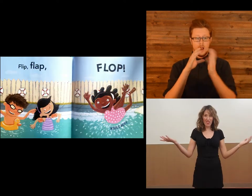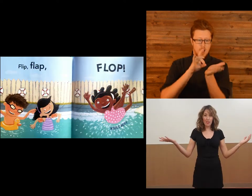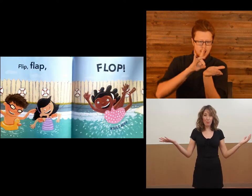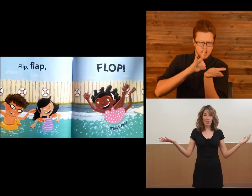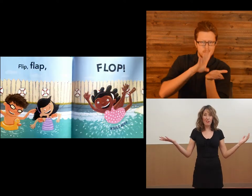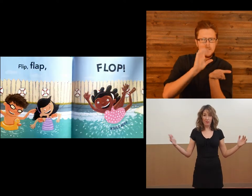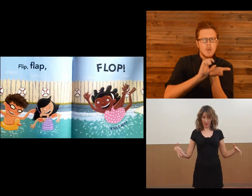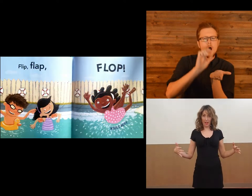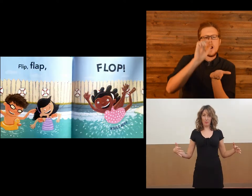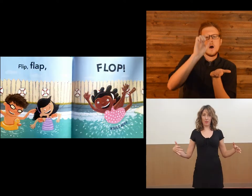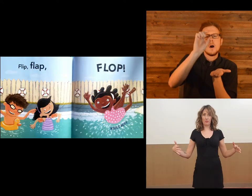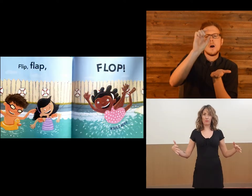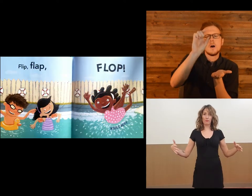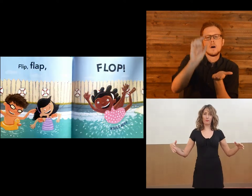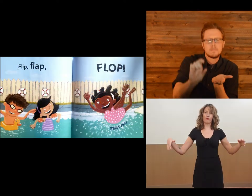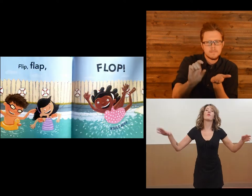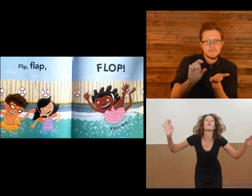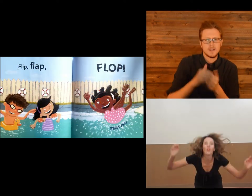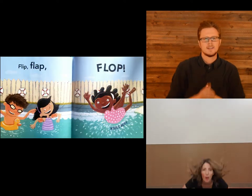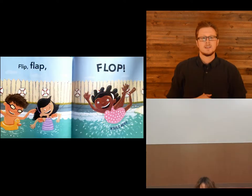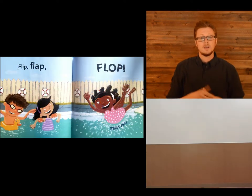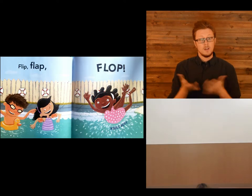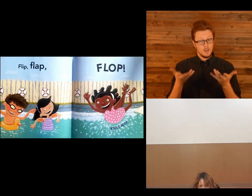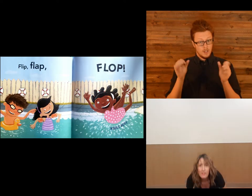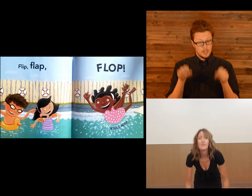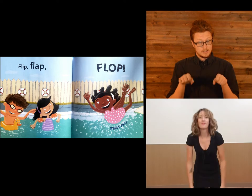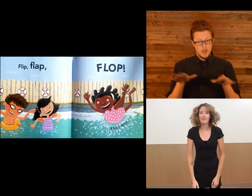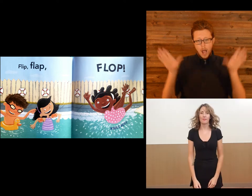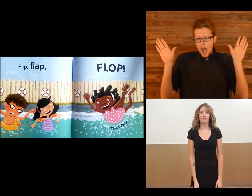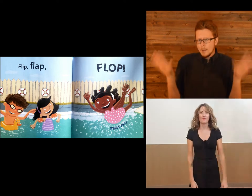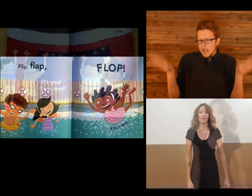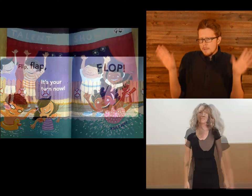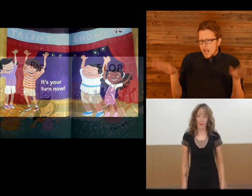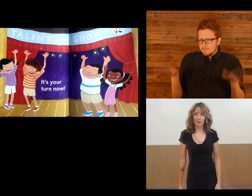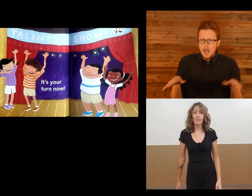and flip, flap, flop.